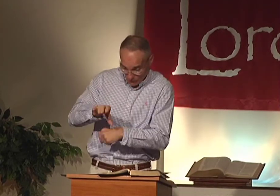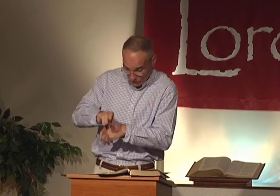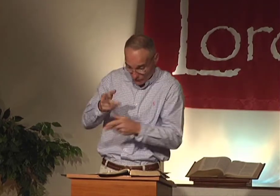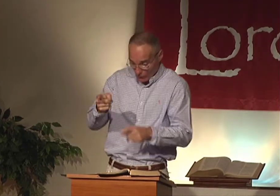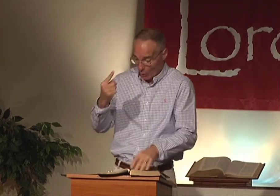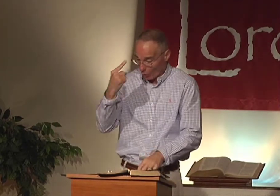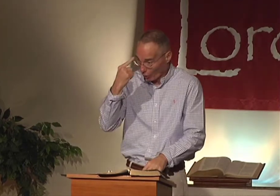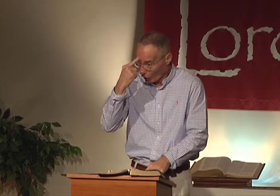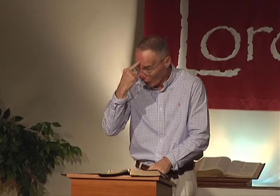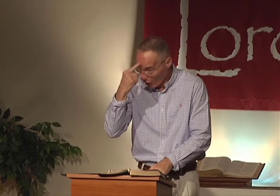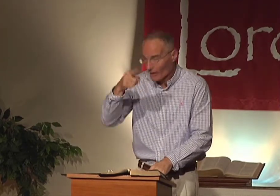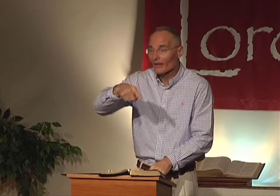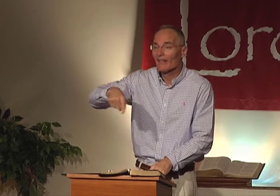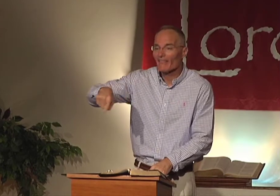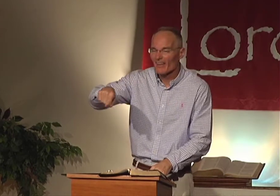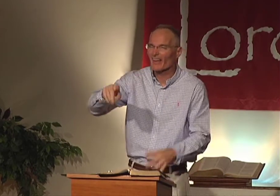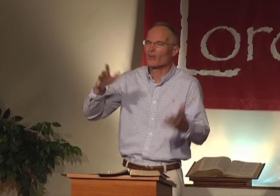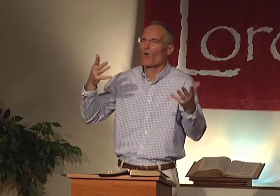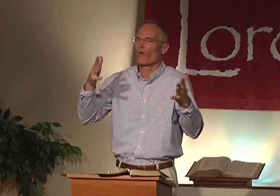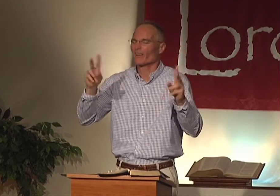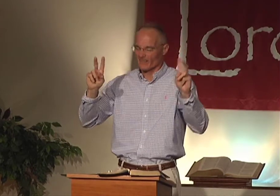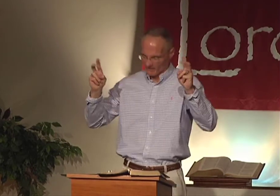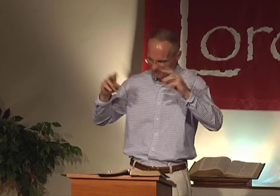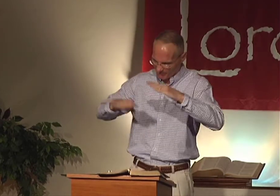Apparently some people within that church thought